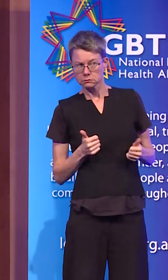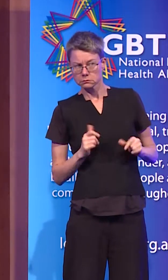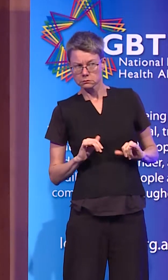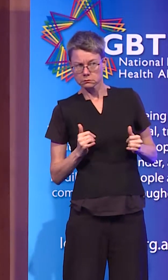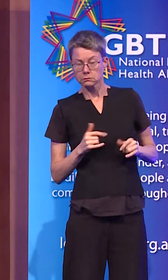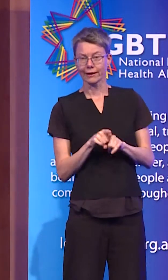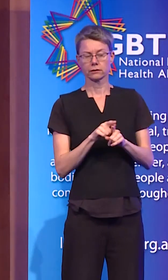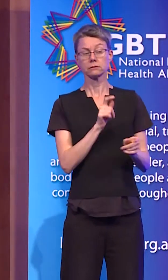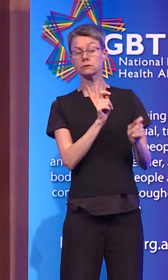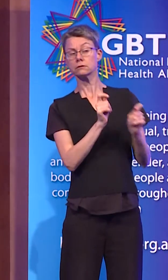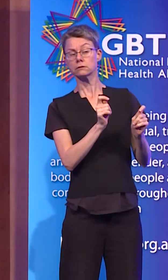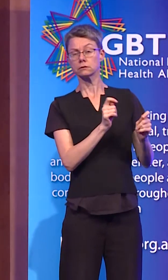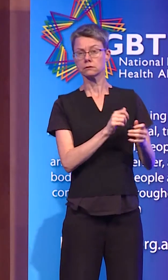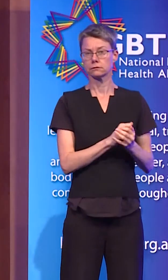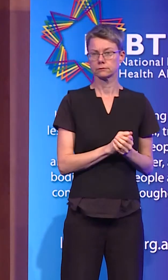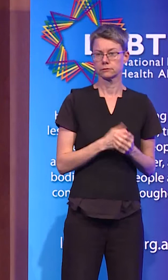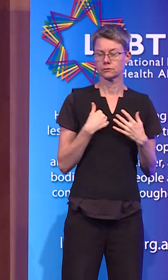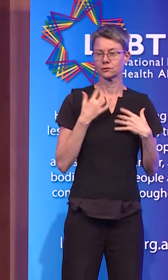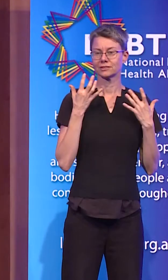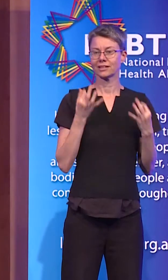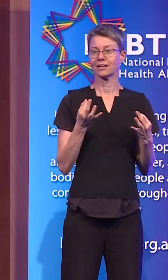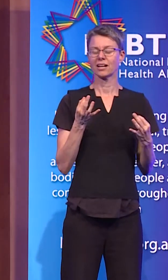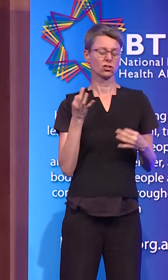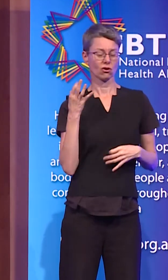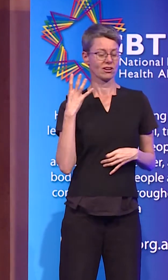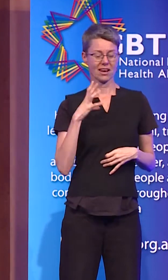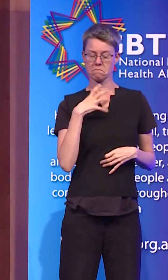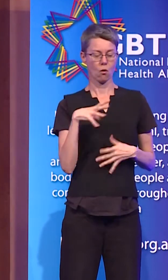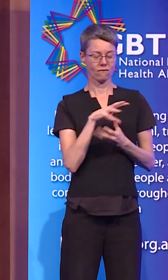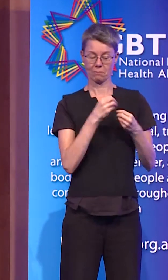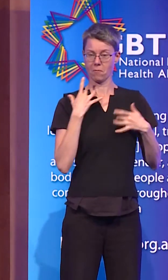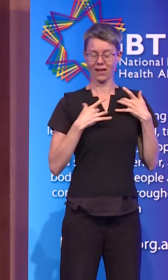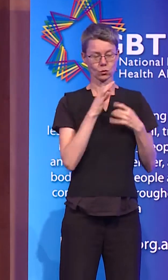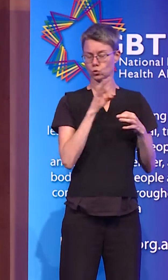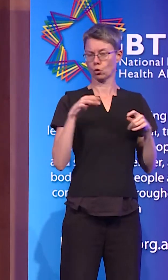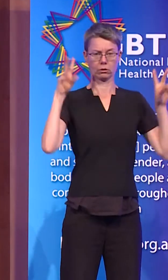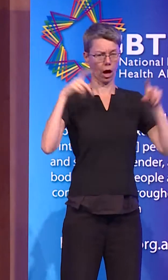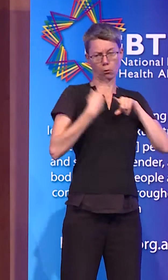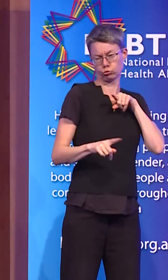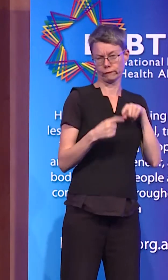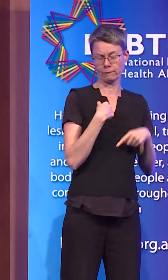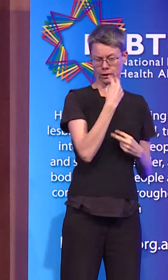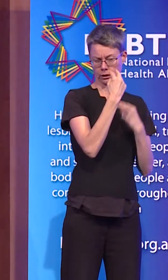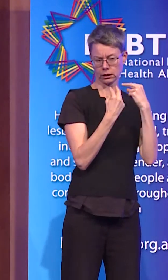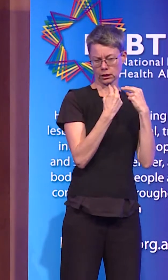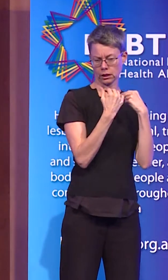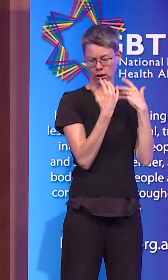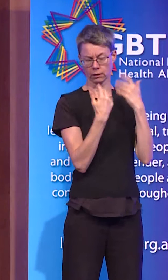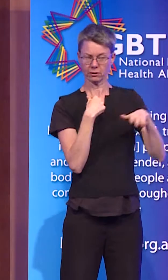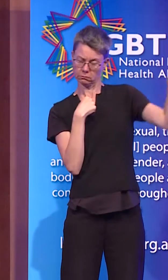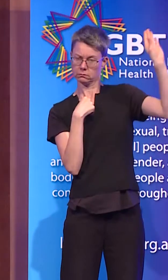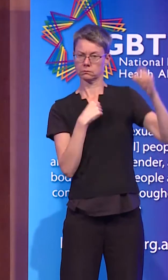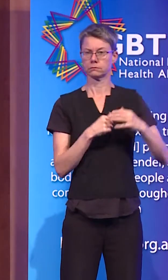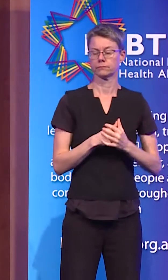It's a test. I decided I didn't need any more family in my life who didn't approve of me. Now